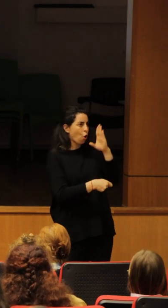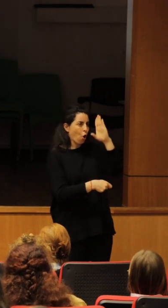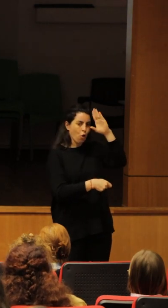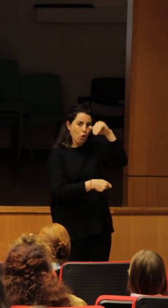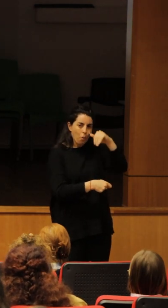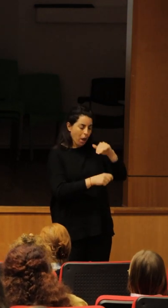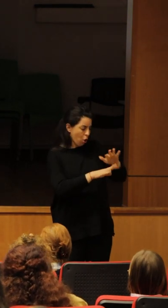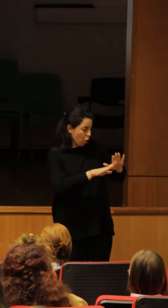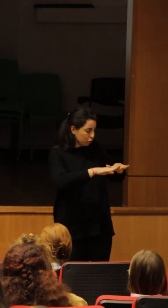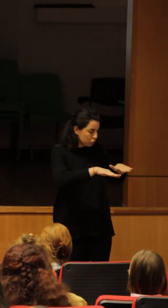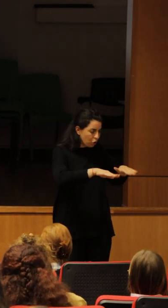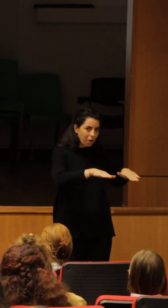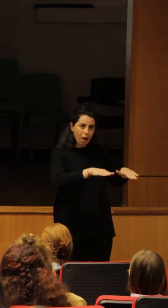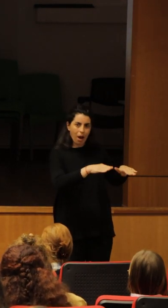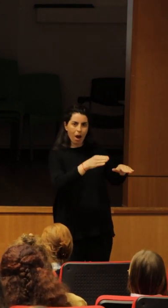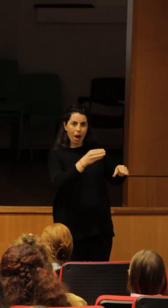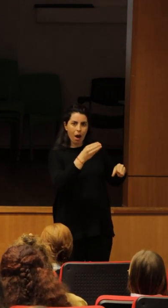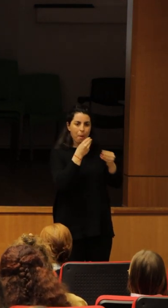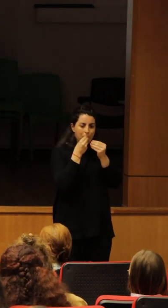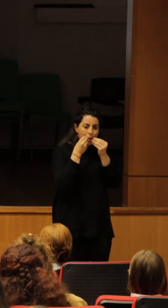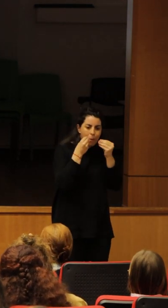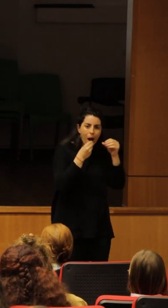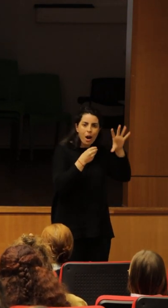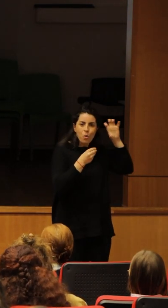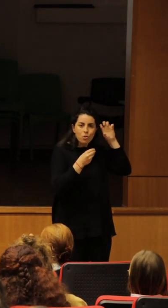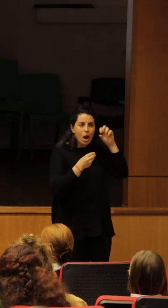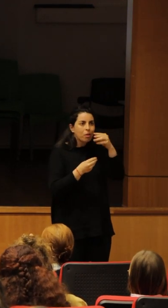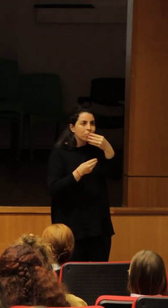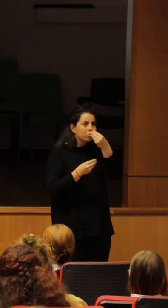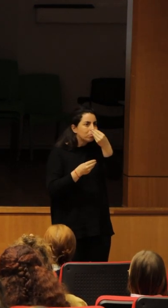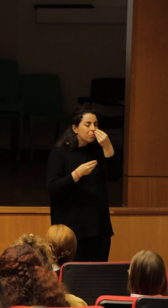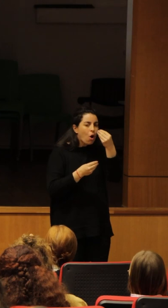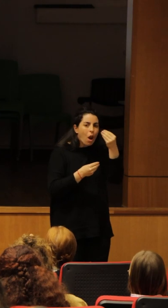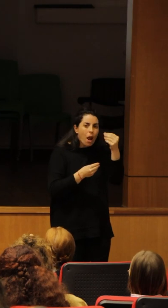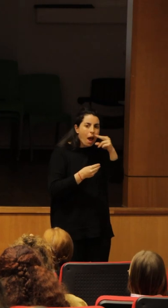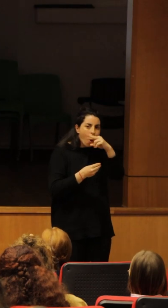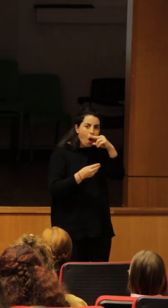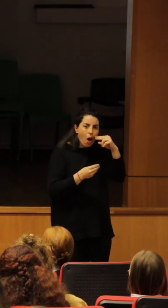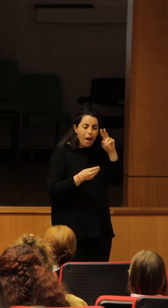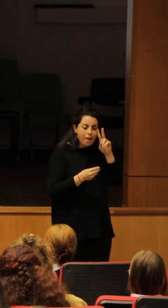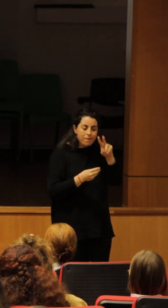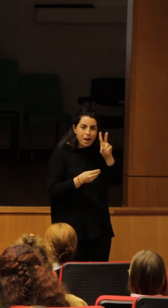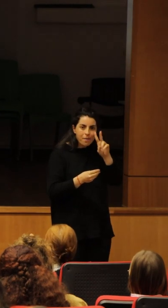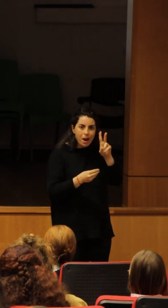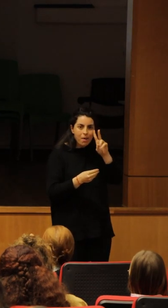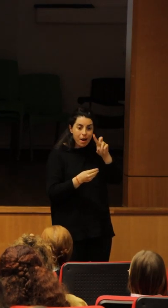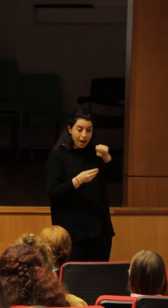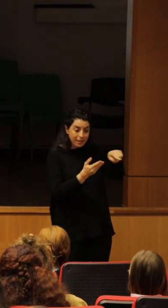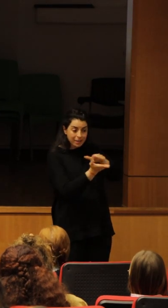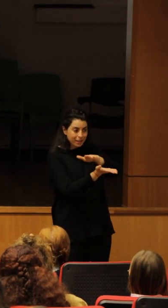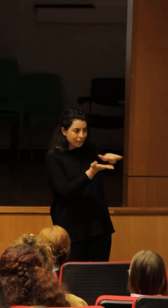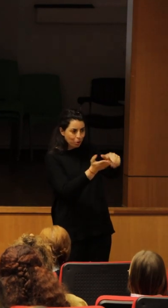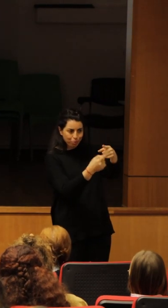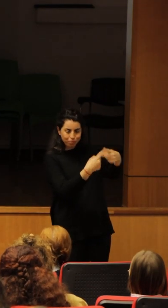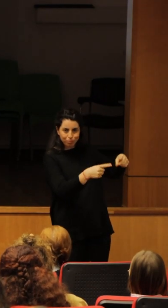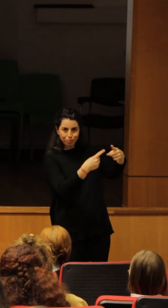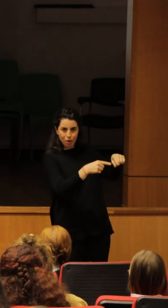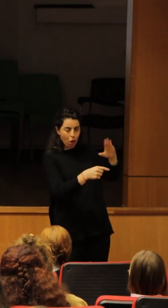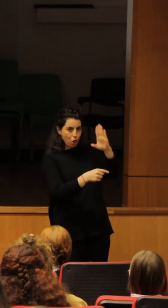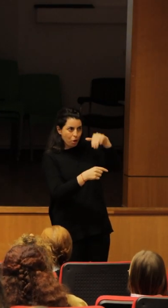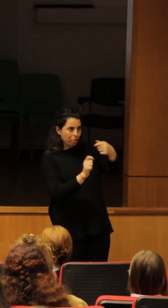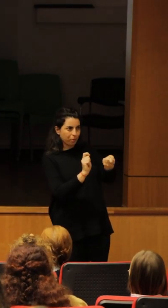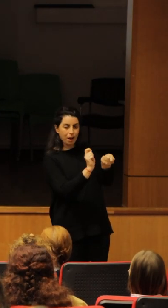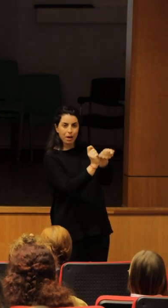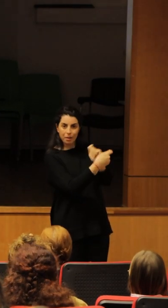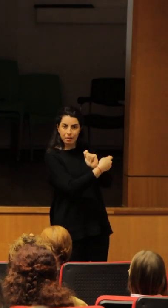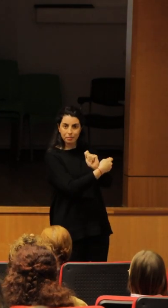podamos tocar, probar, escuchar, oler, ver. Because all these things are problems or behaviors or emotions,